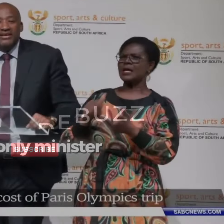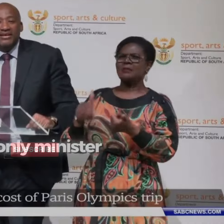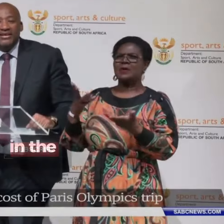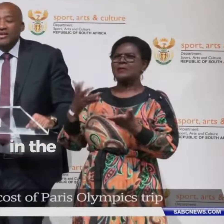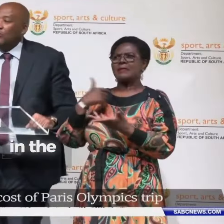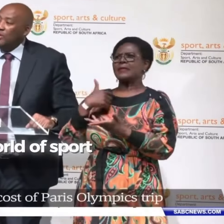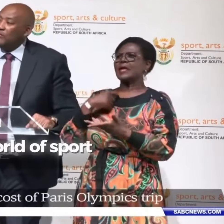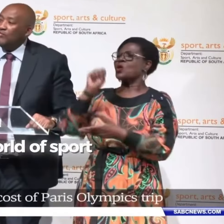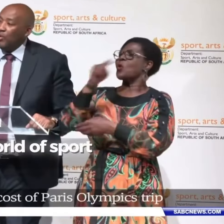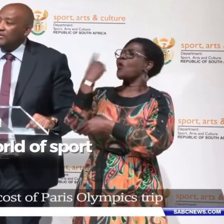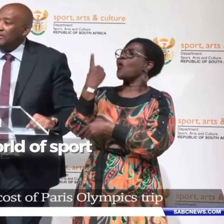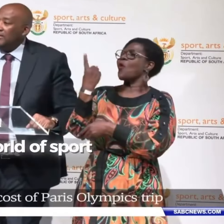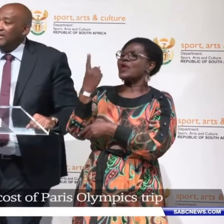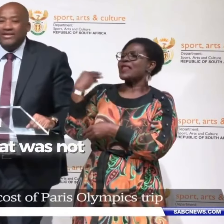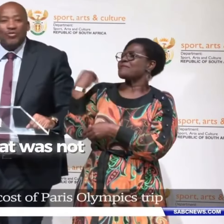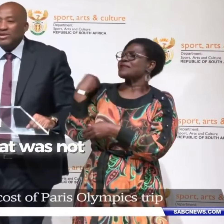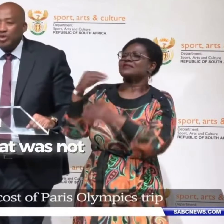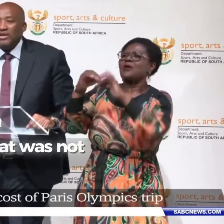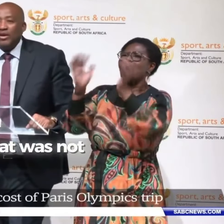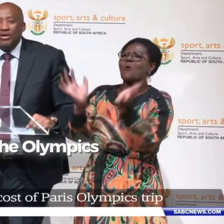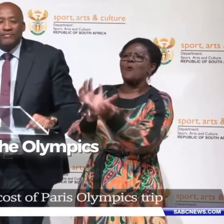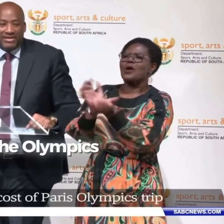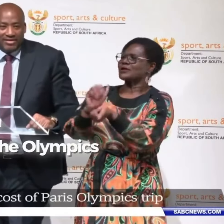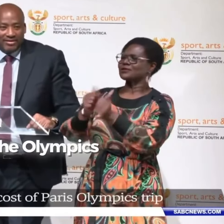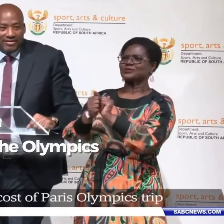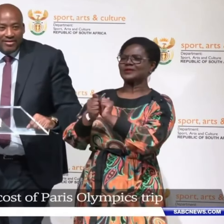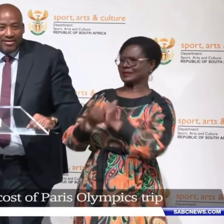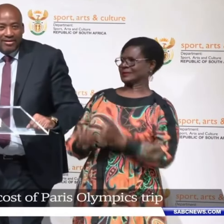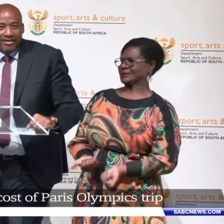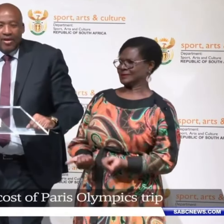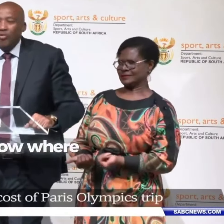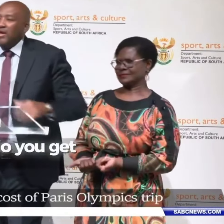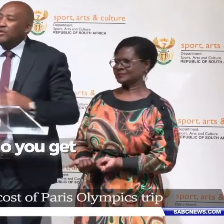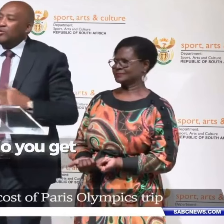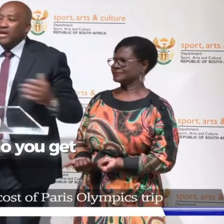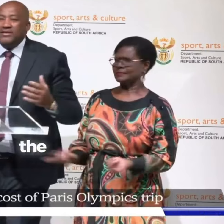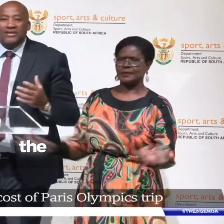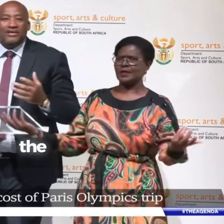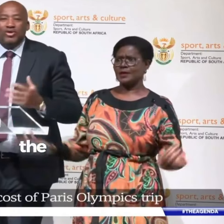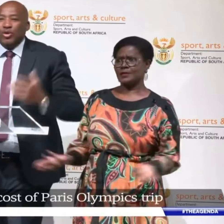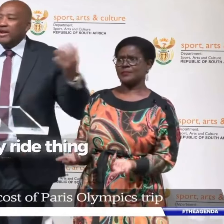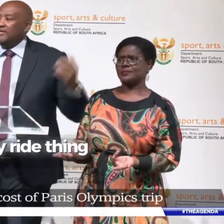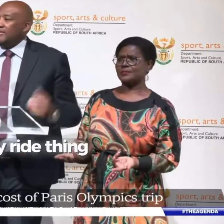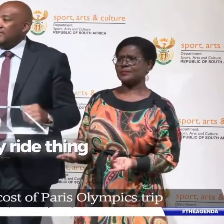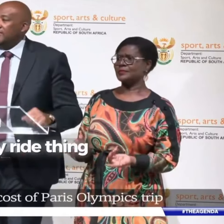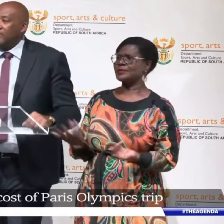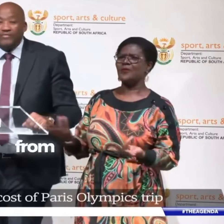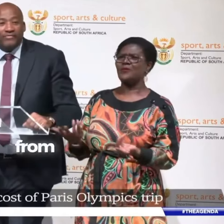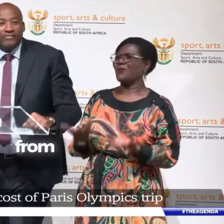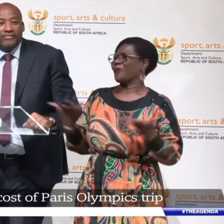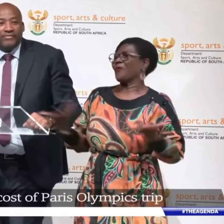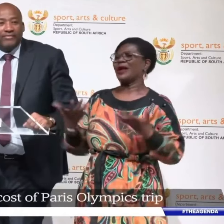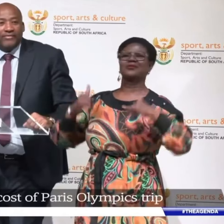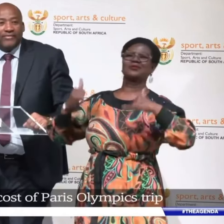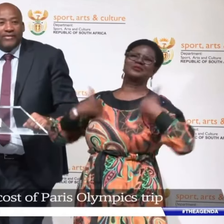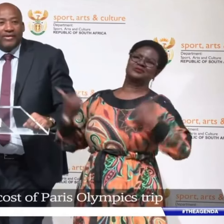here's the tea. After facing some serious heat for that bougie Paris trip to the Olympics, which allegedly cost us taxpayers a